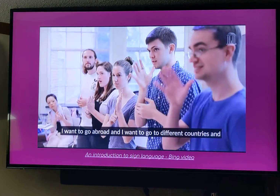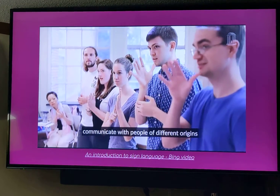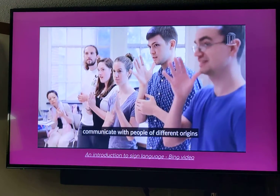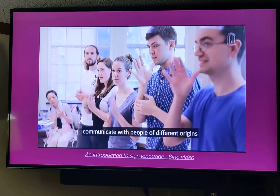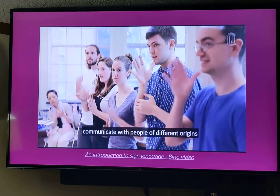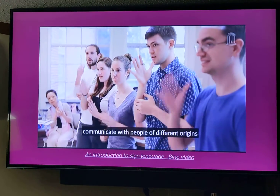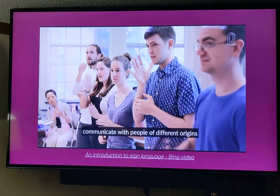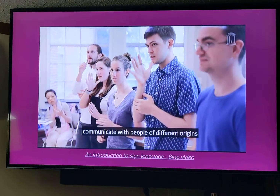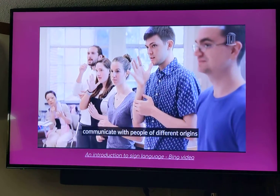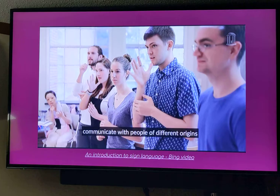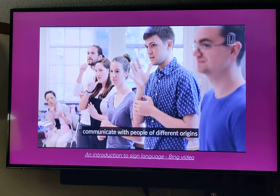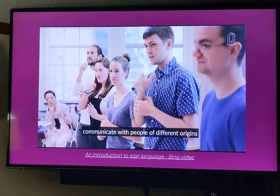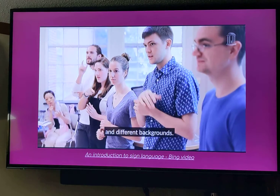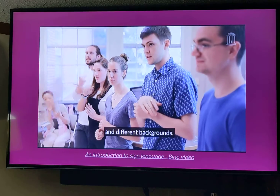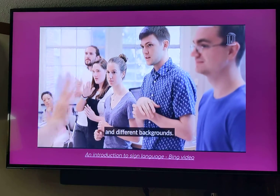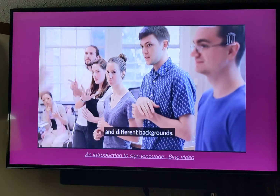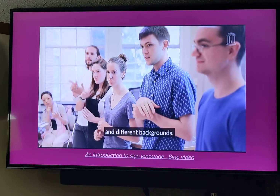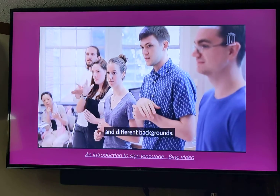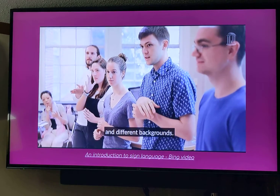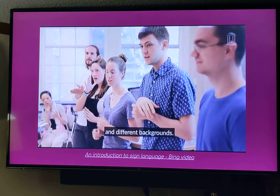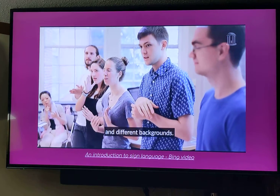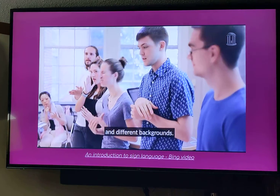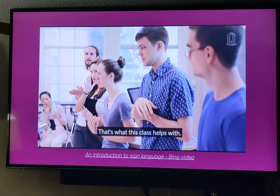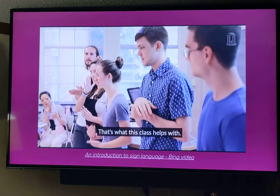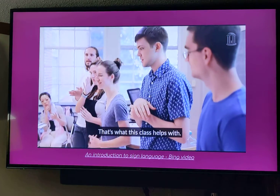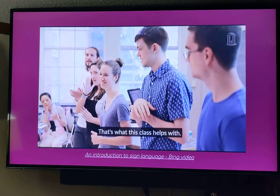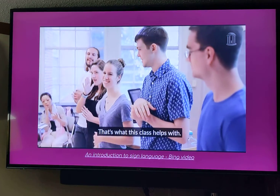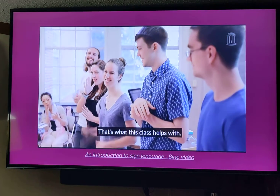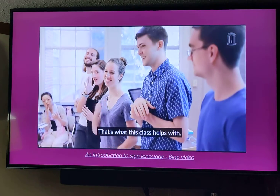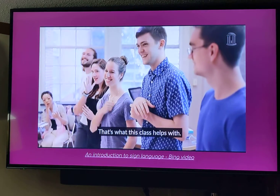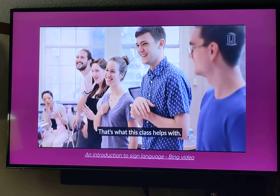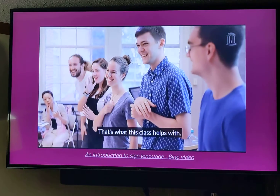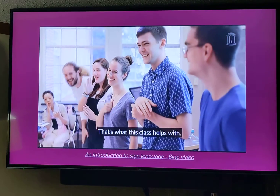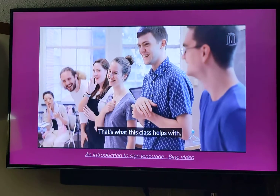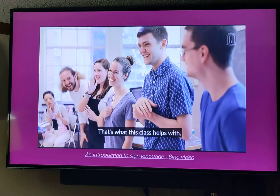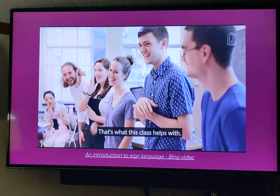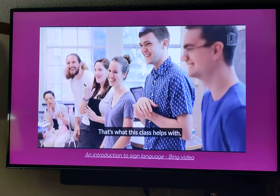with people of different origins and different backgrounds. So that's what this class helps with.